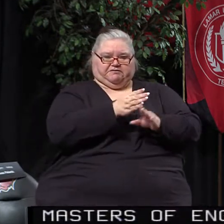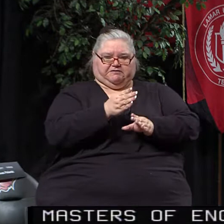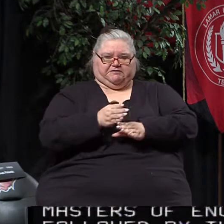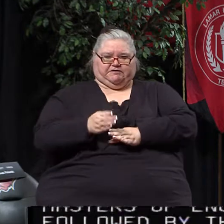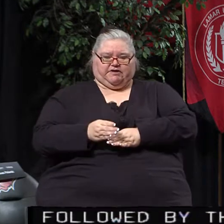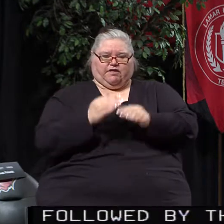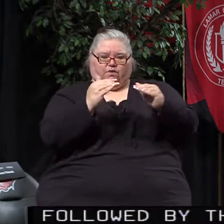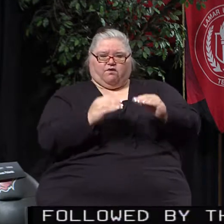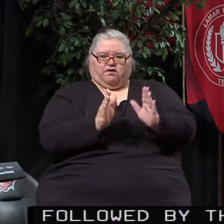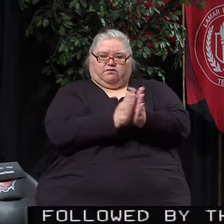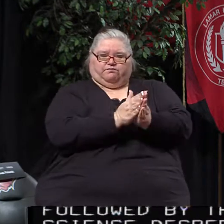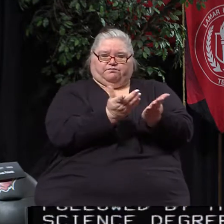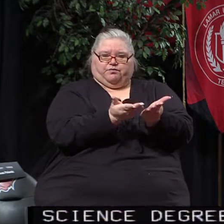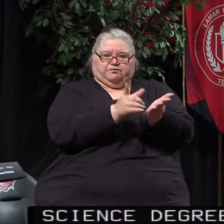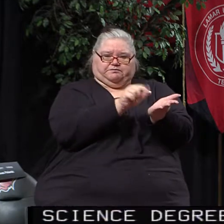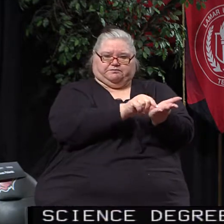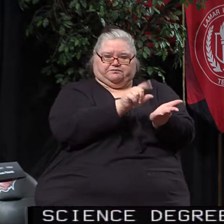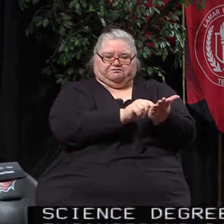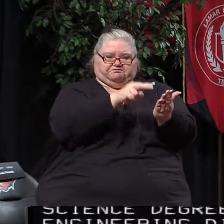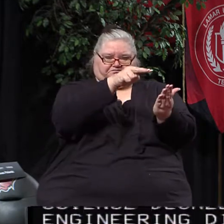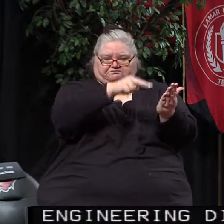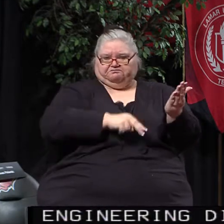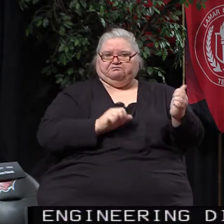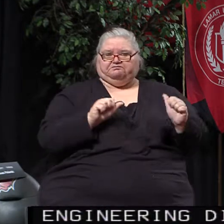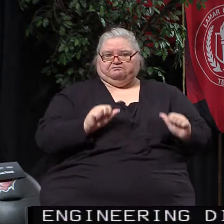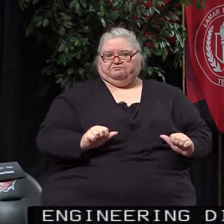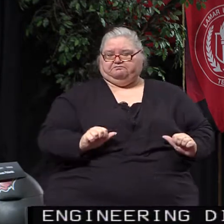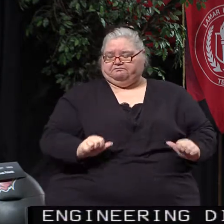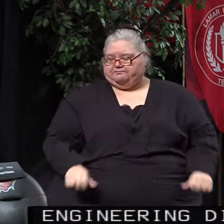order presented in your program.